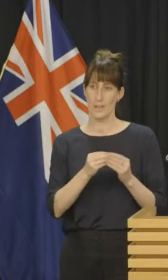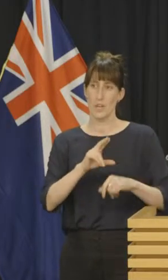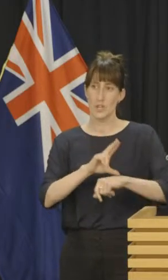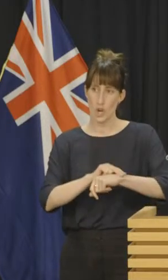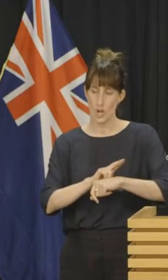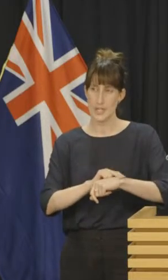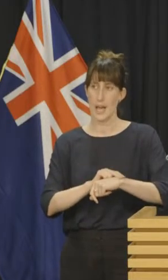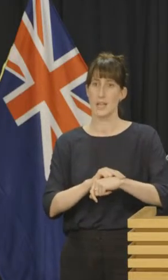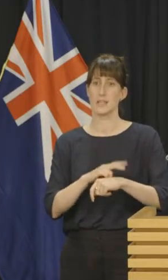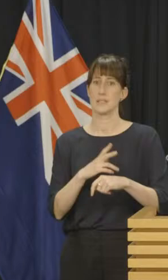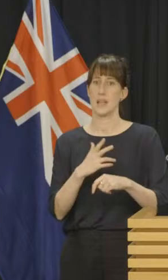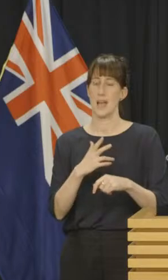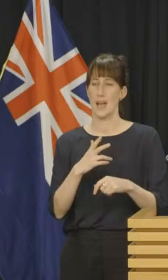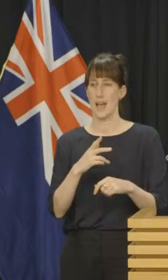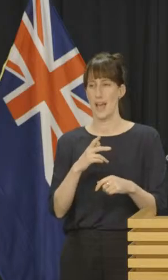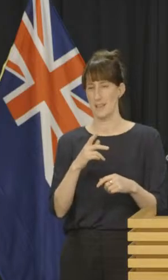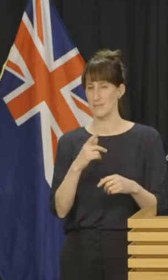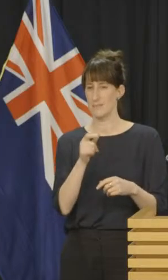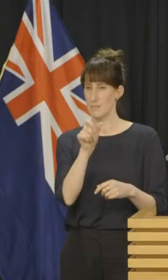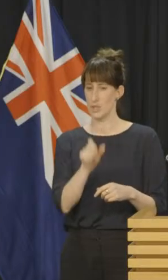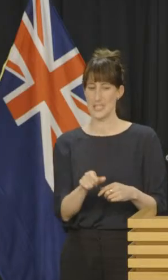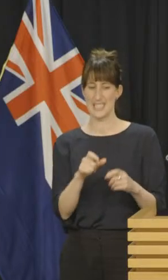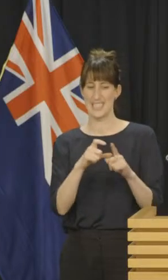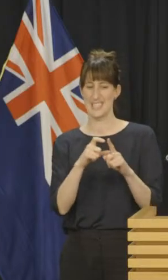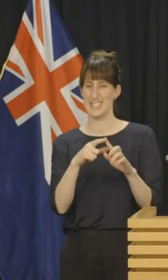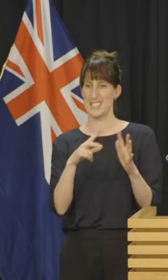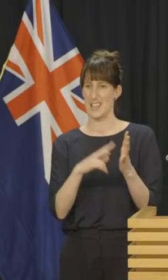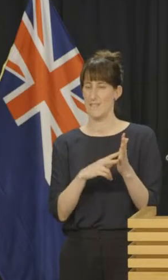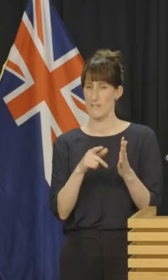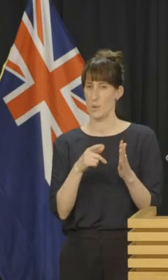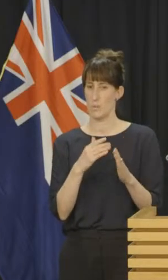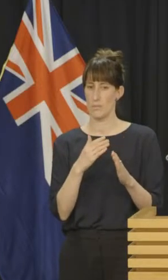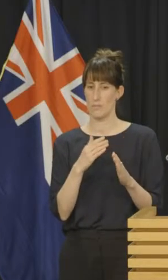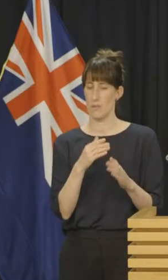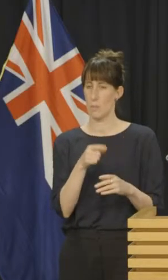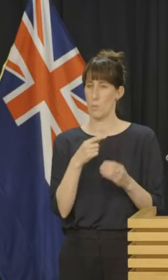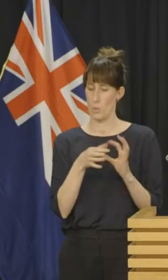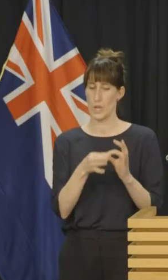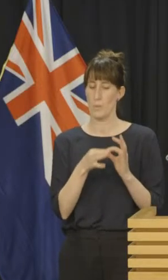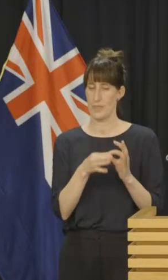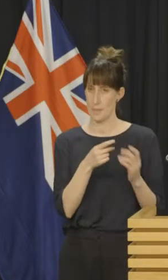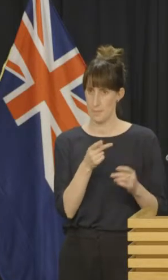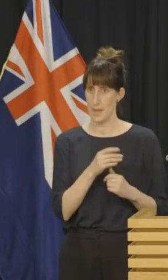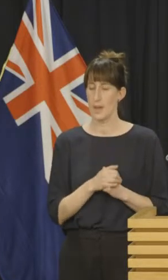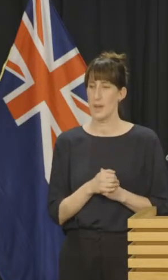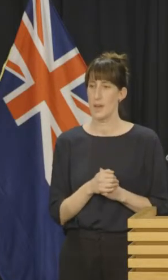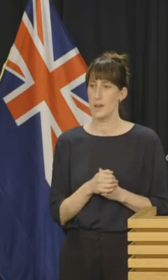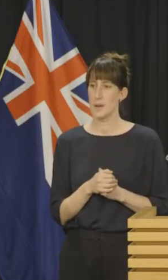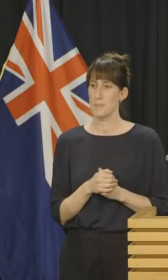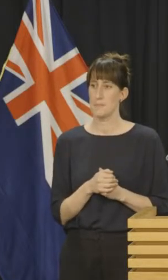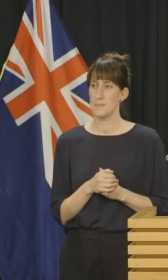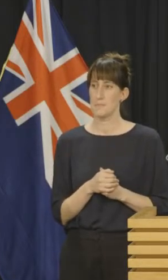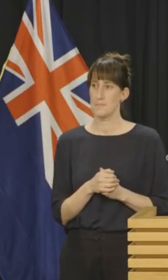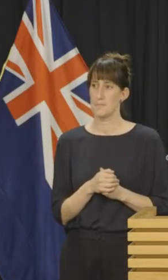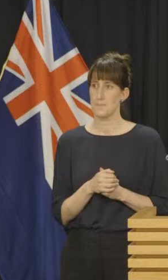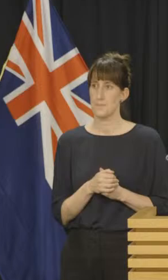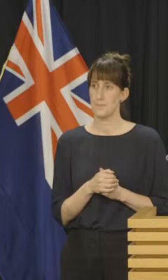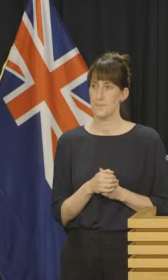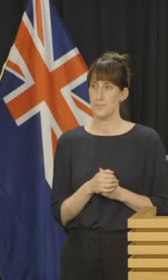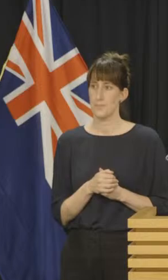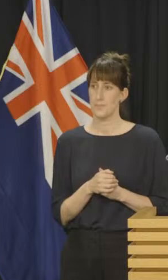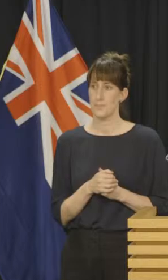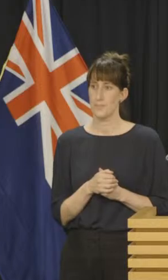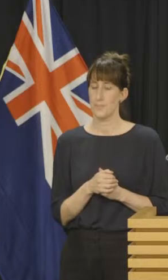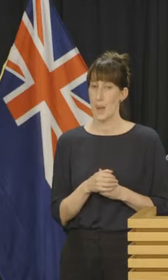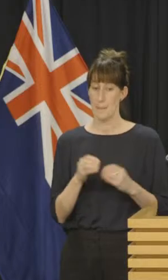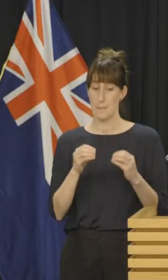Lawton, who I know well, on this issue. 2 comments I'd like to make. First of all, I don't want to undermine, and neither I know